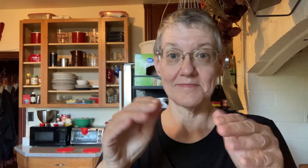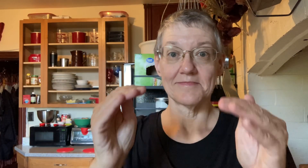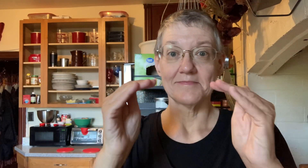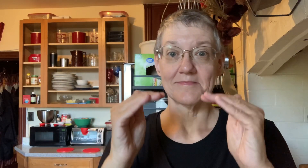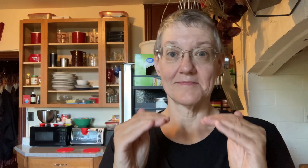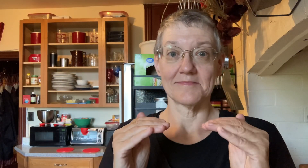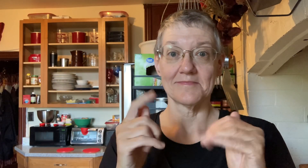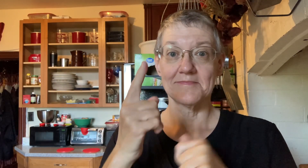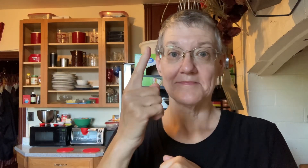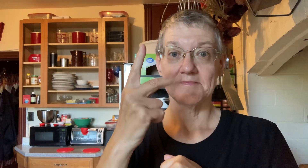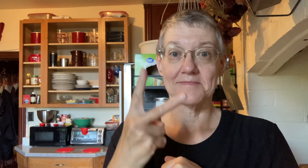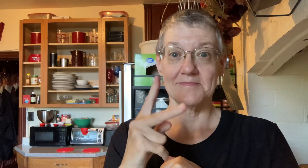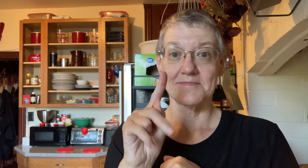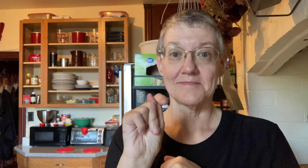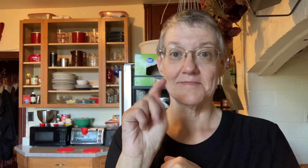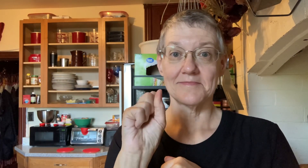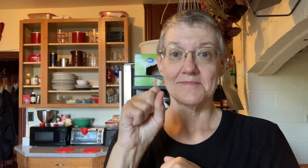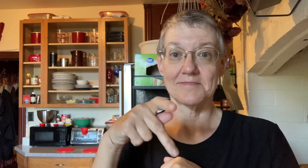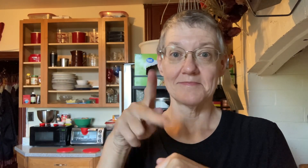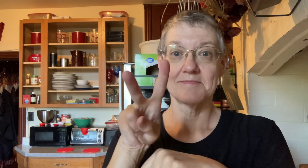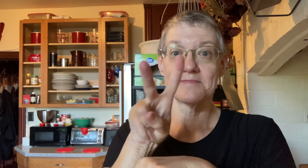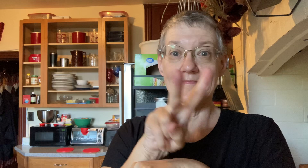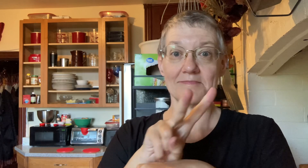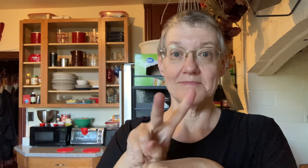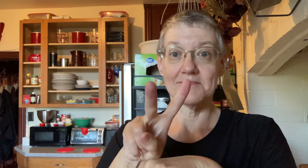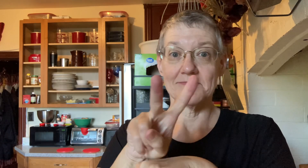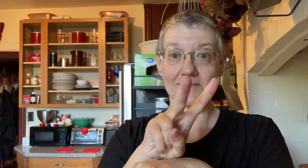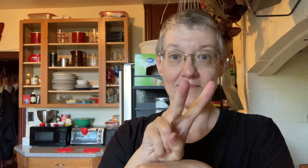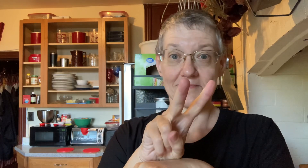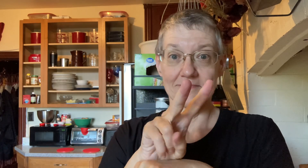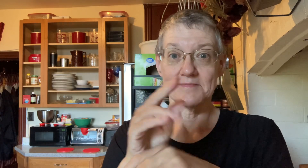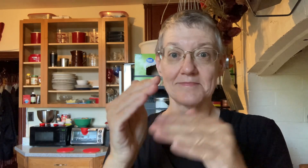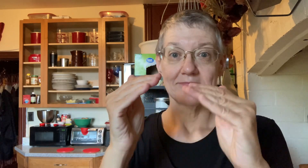One egg, and add 1/2 teaspoon of vanilla